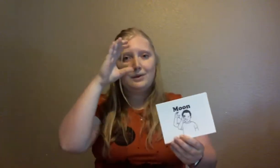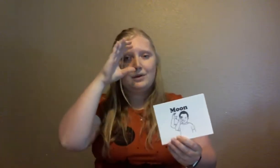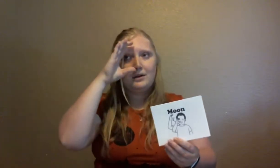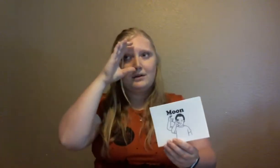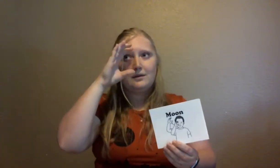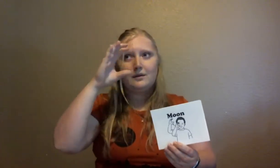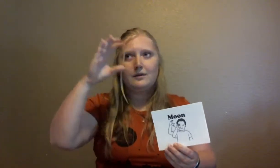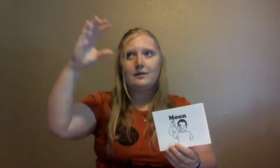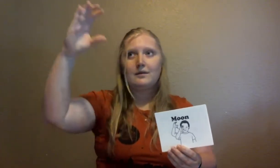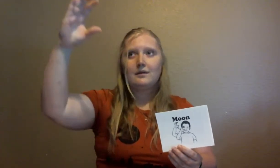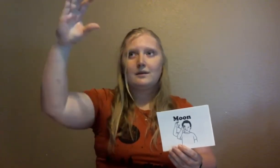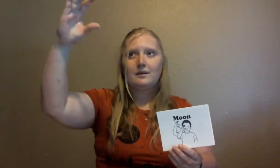moon